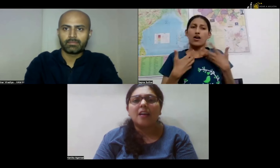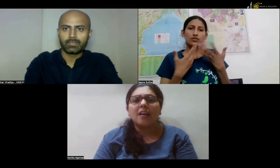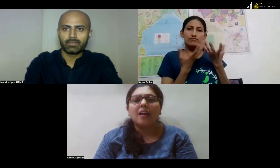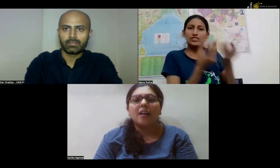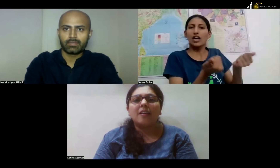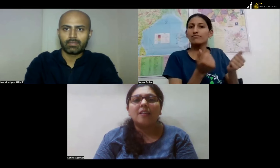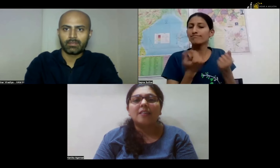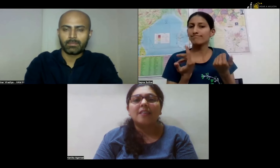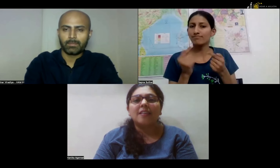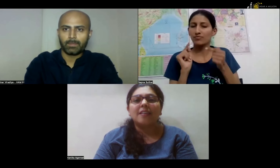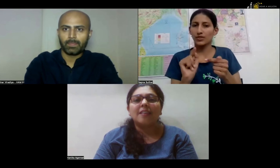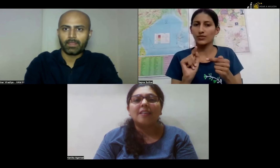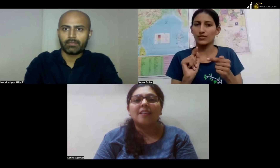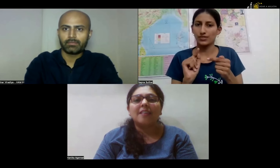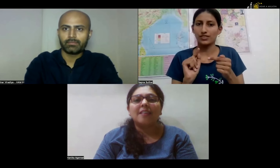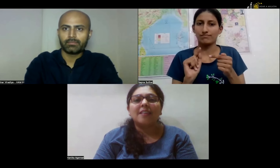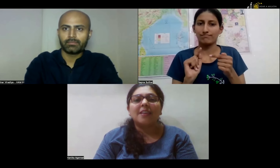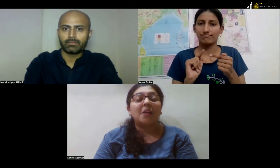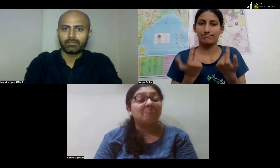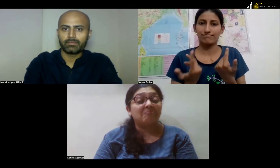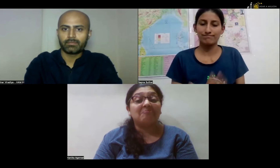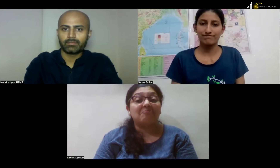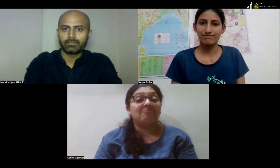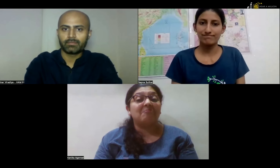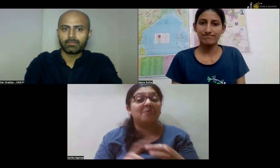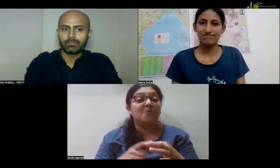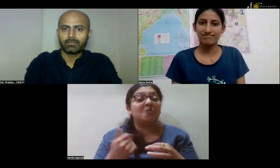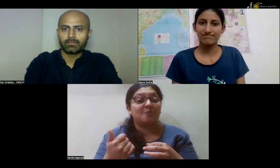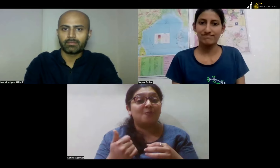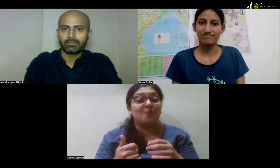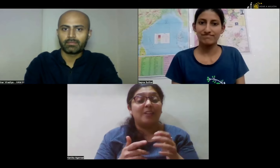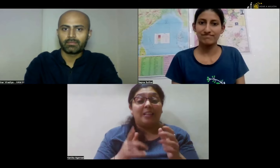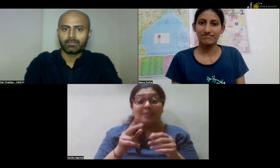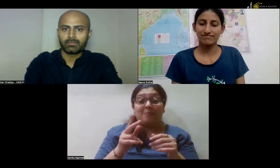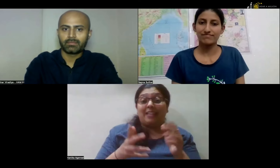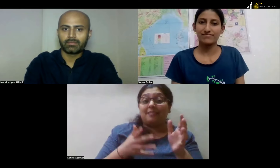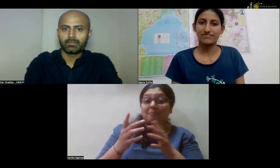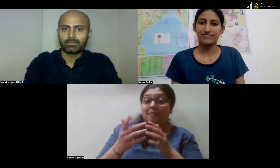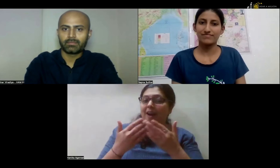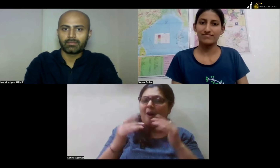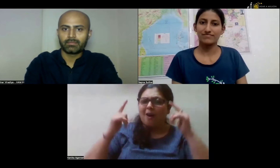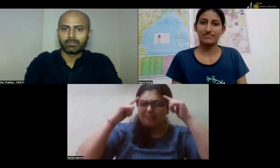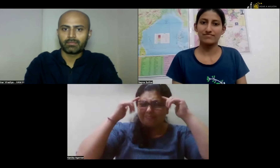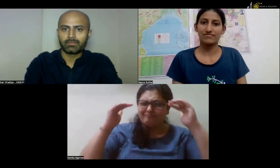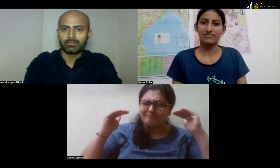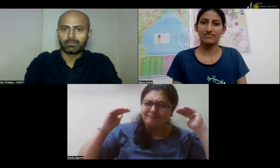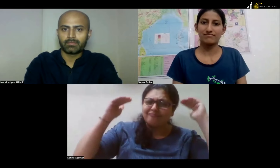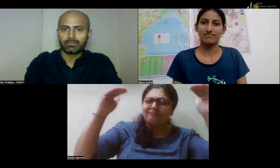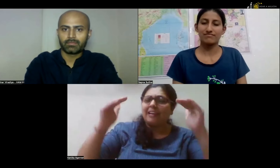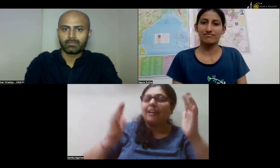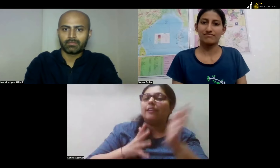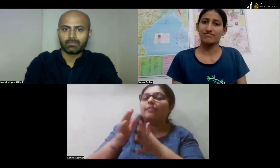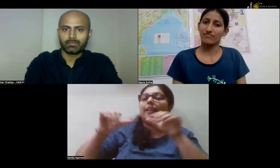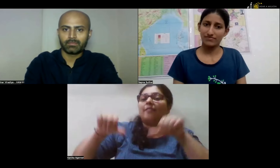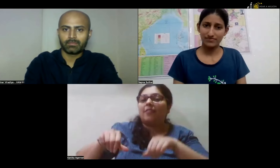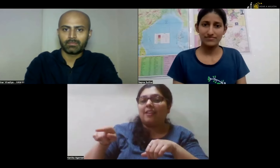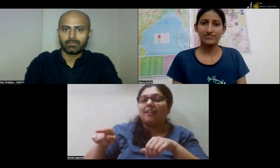his education is very good, but how the second child can help the other siblings? That's a good